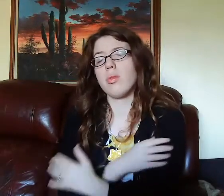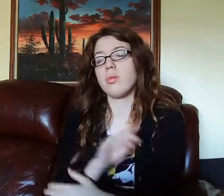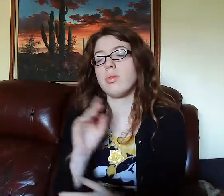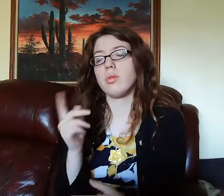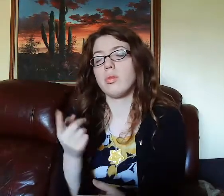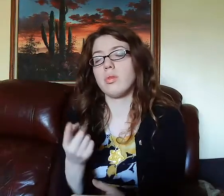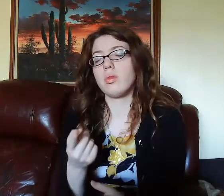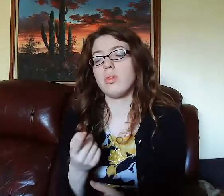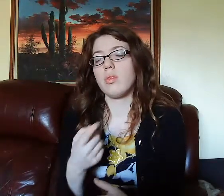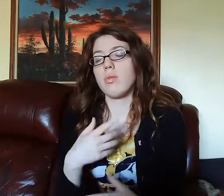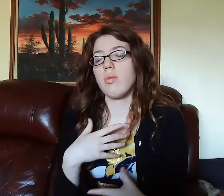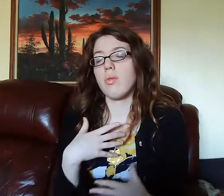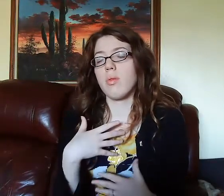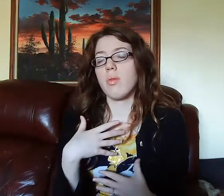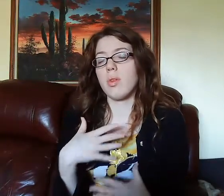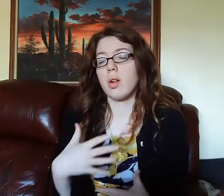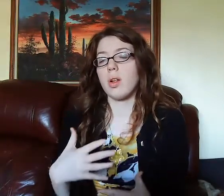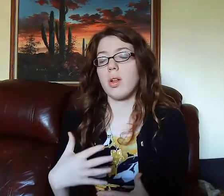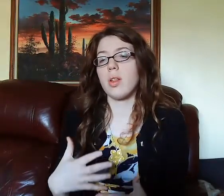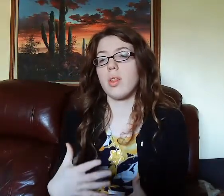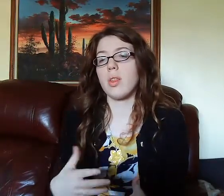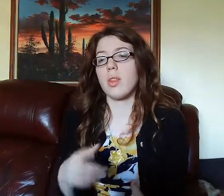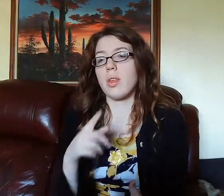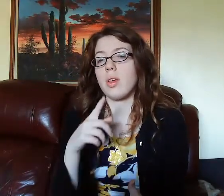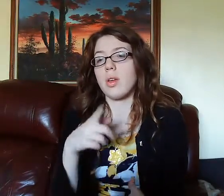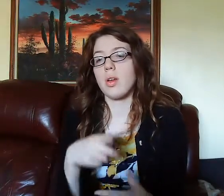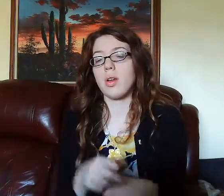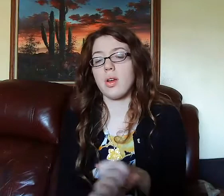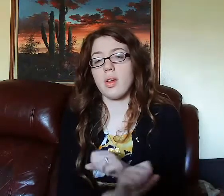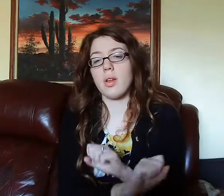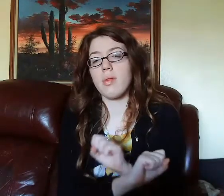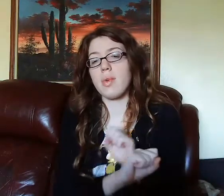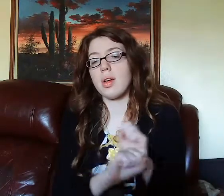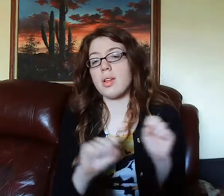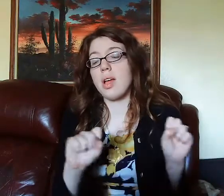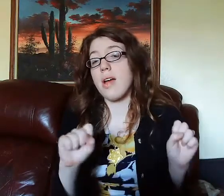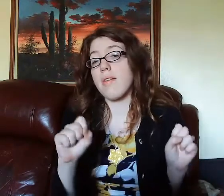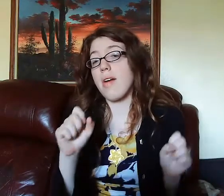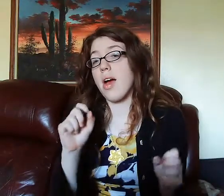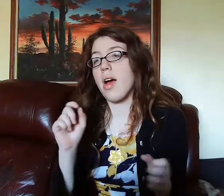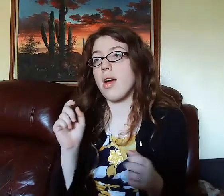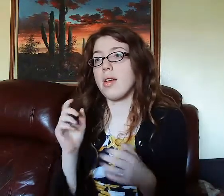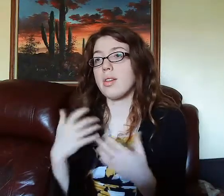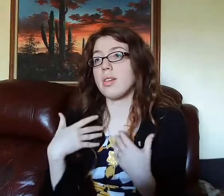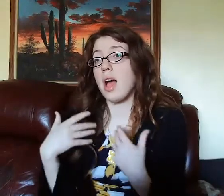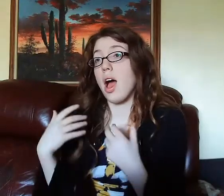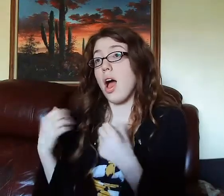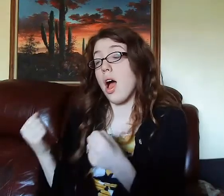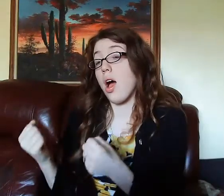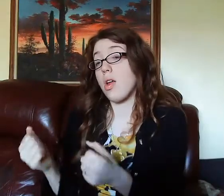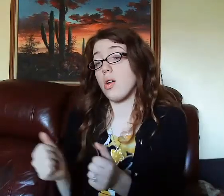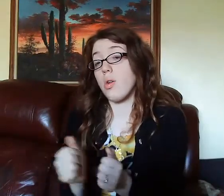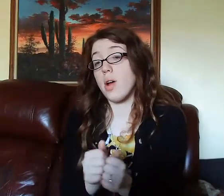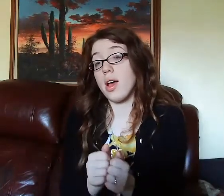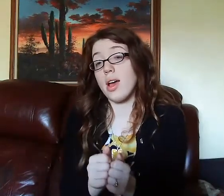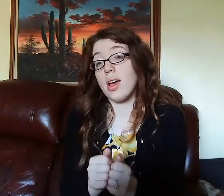just breathe And you'll be safe and sound with